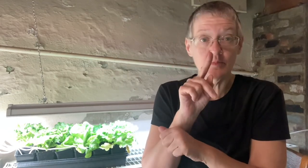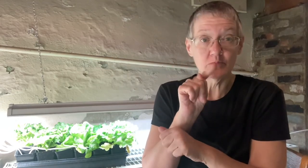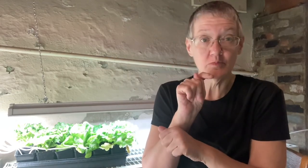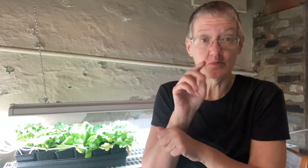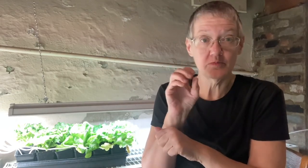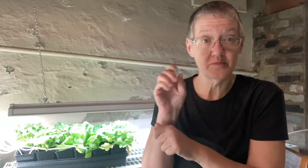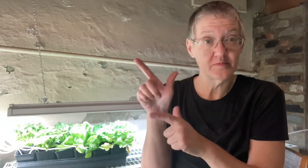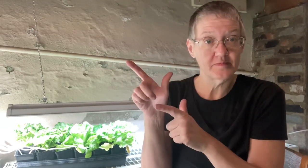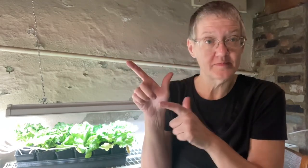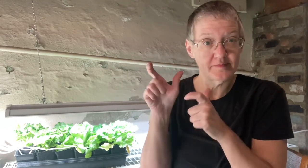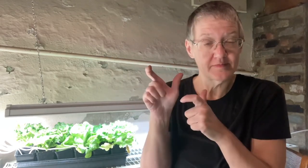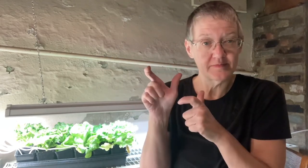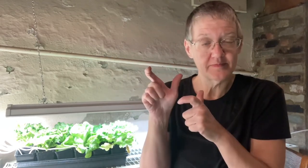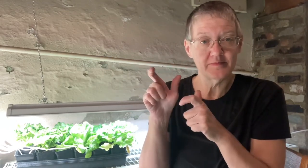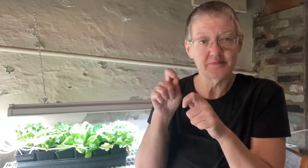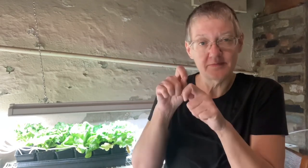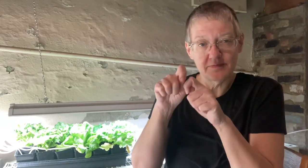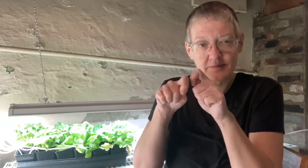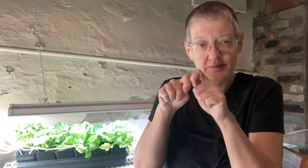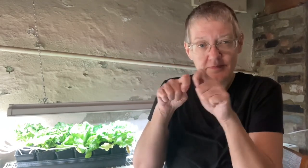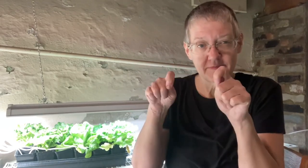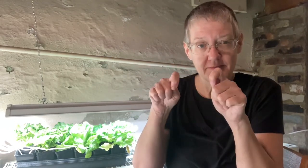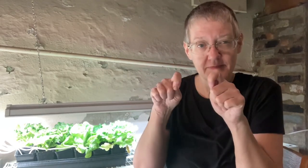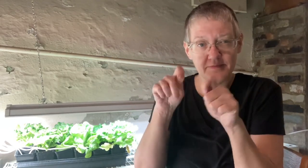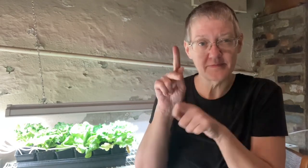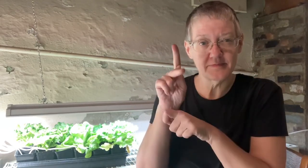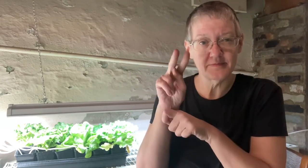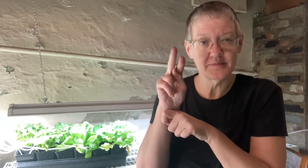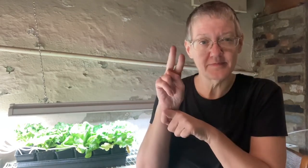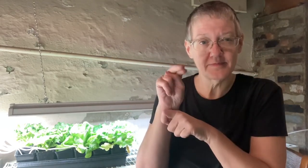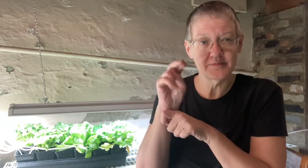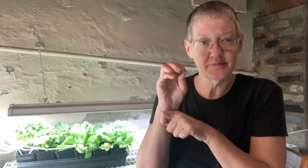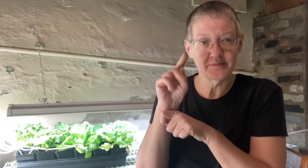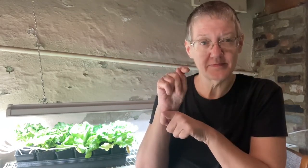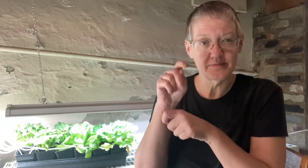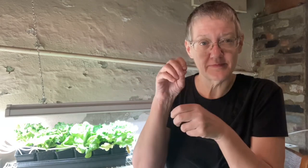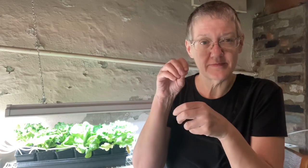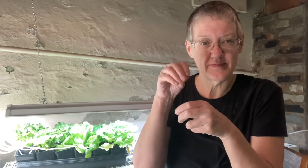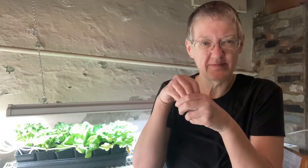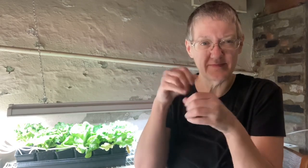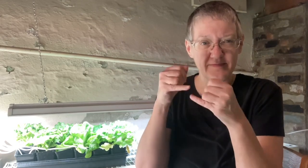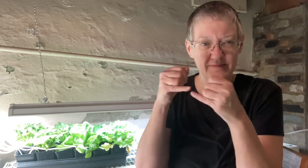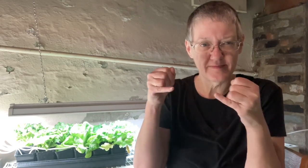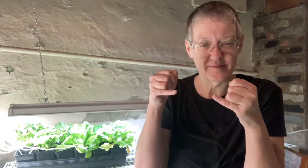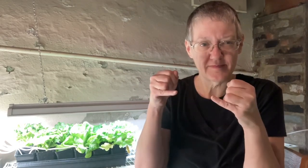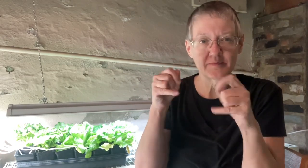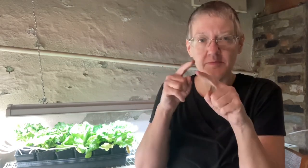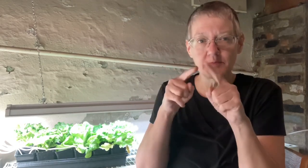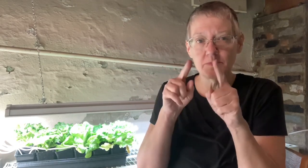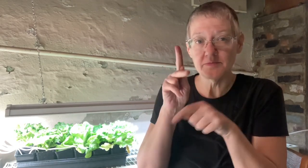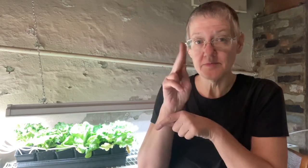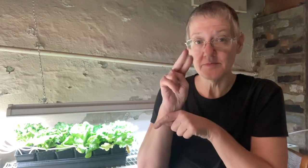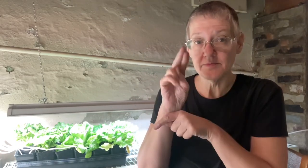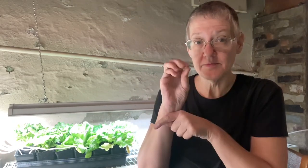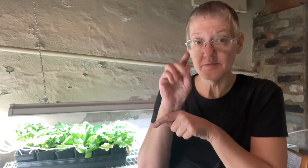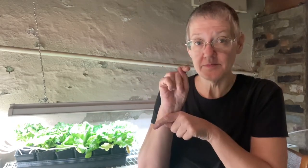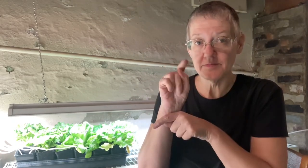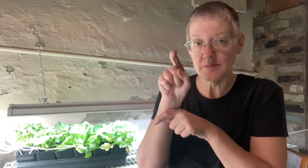Now, if water is wicking too quickly, tie a knot in the rope, but make sure that knot is in